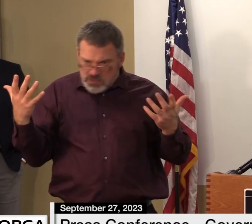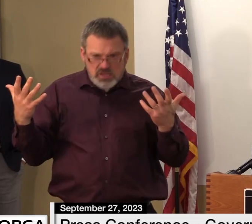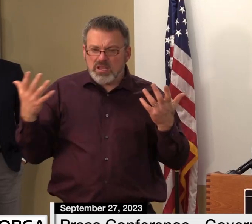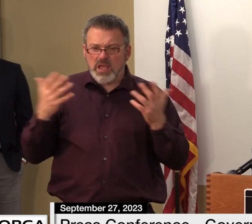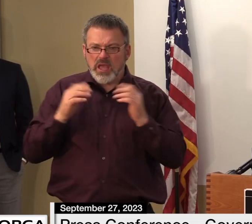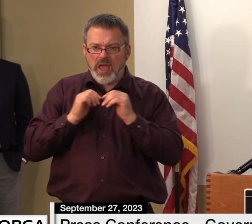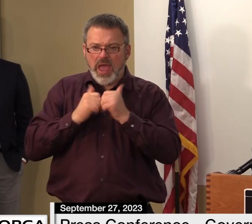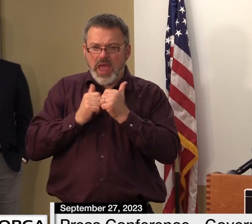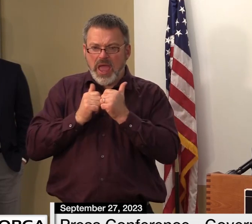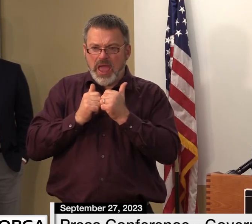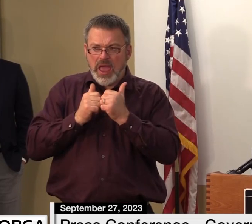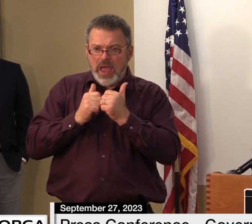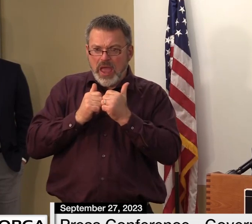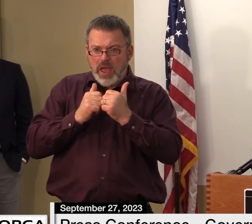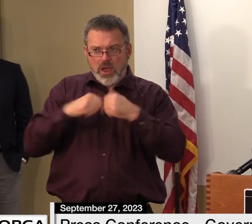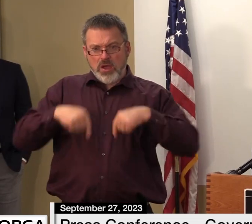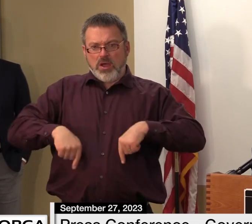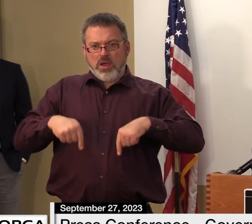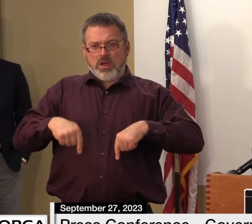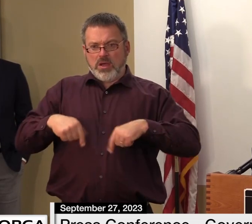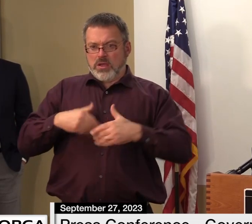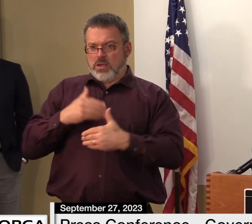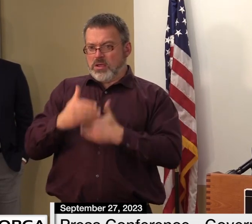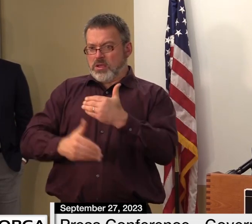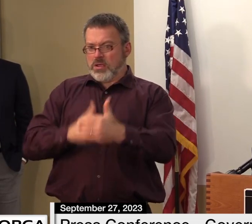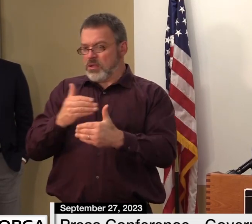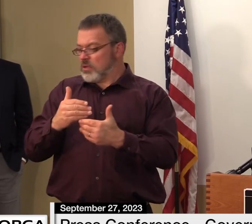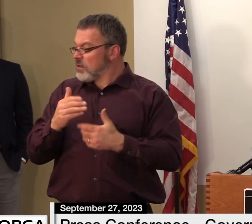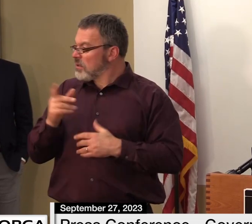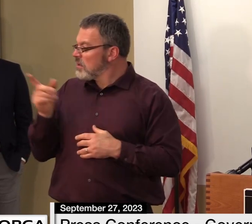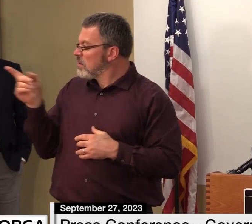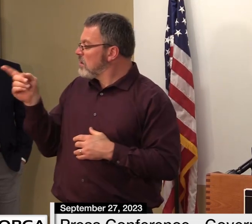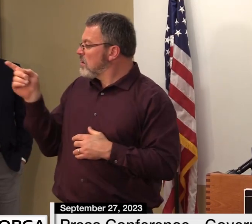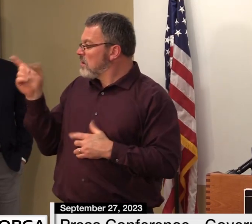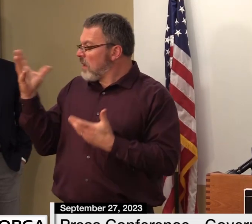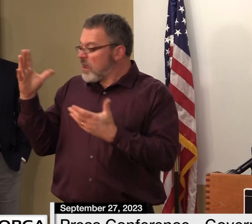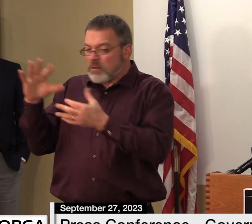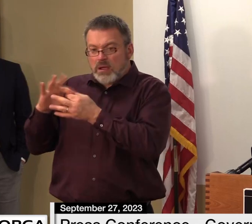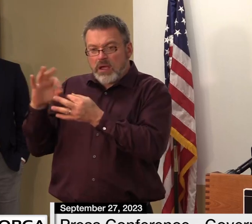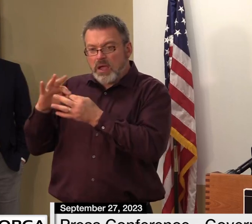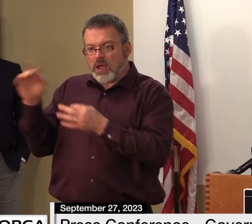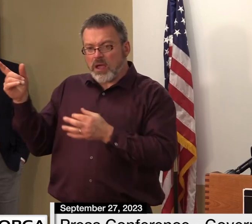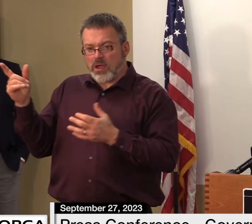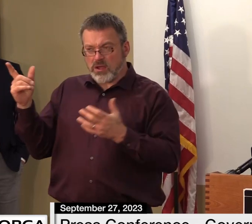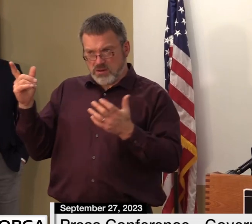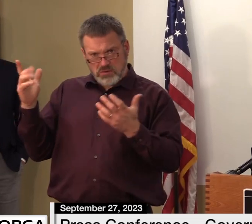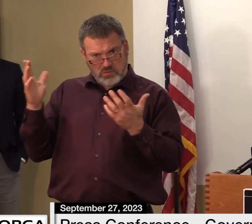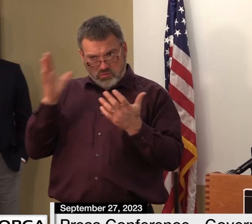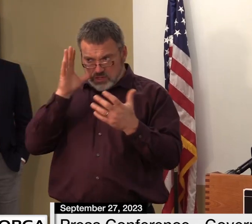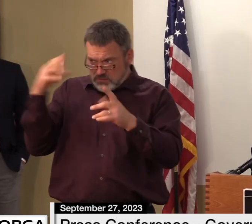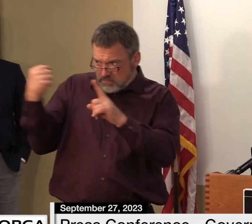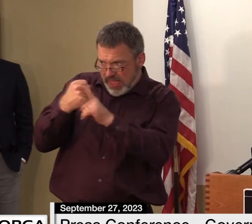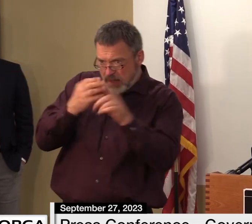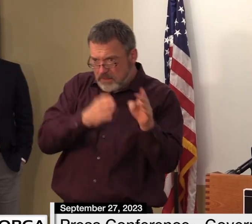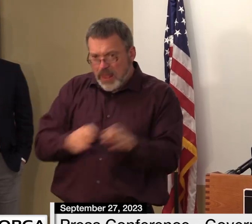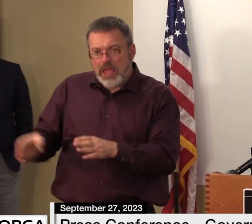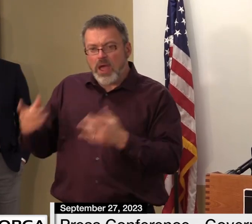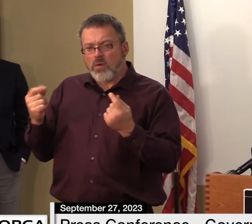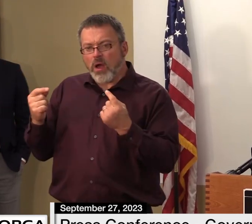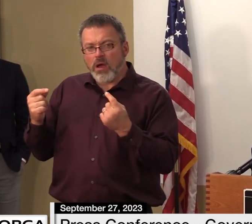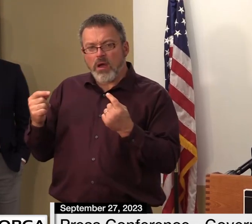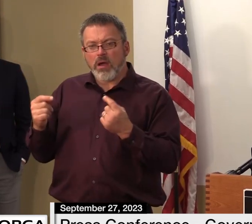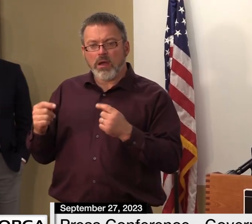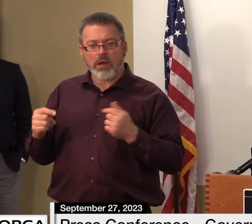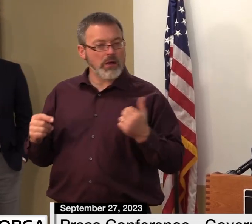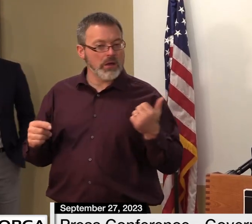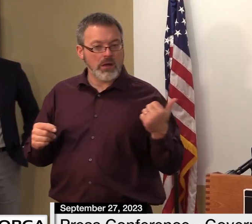Recovery Officer Farnham as well, about, or really anybody, of what that really looks like? Yeah, well, first of all, we still don't know